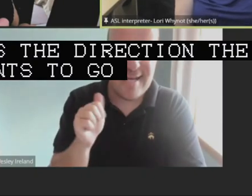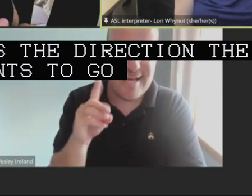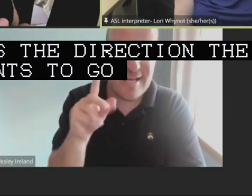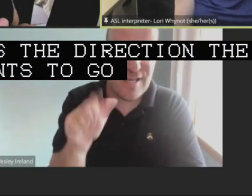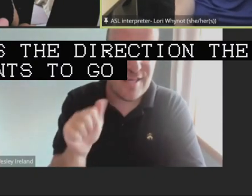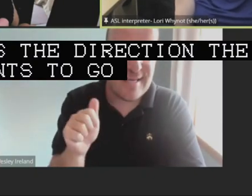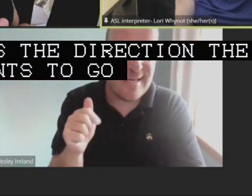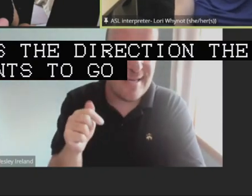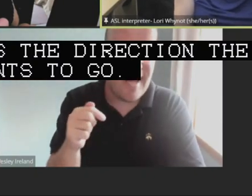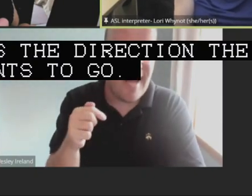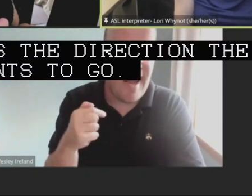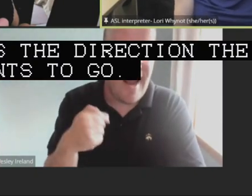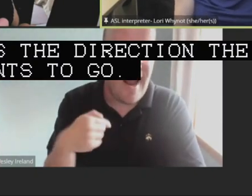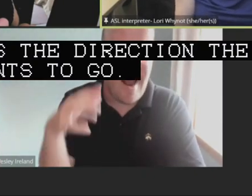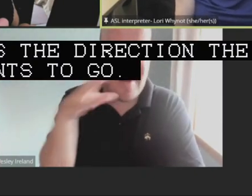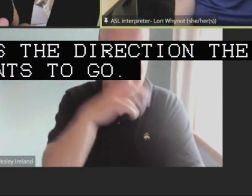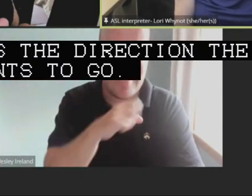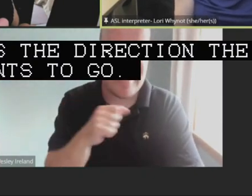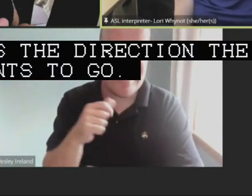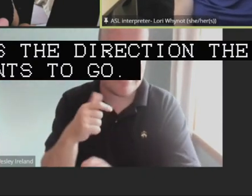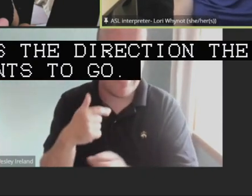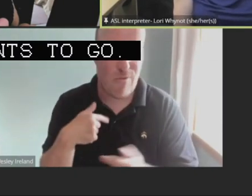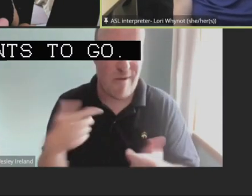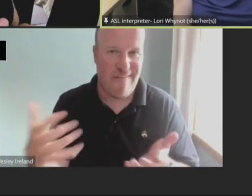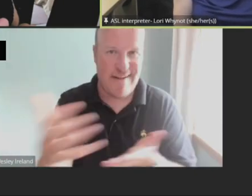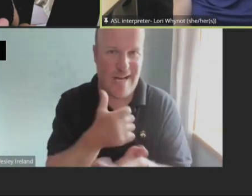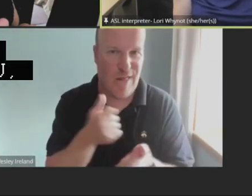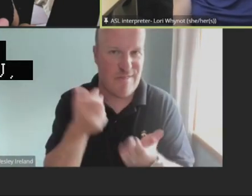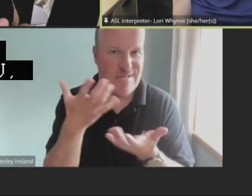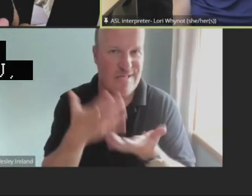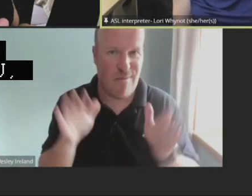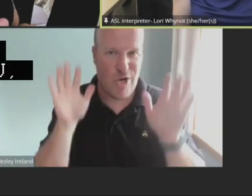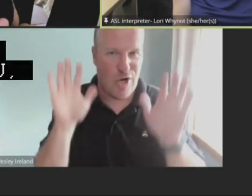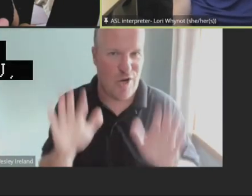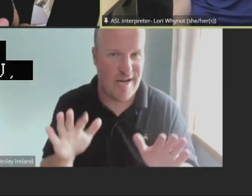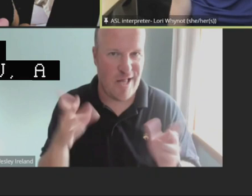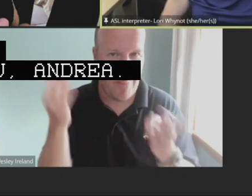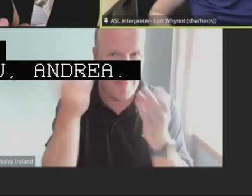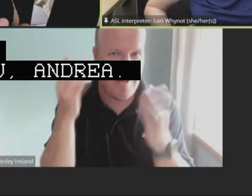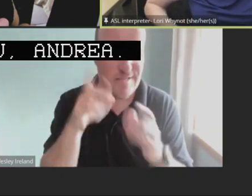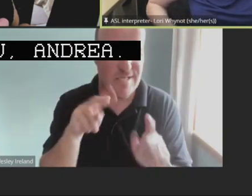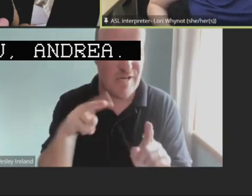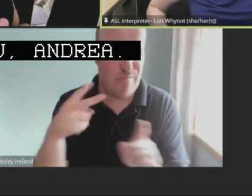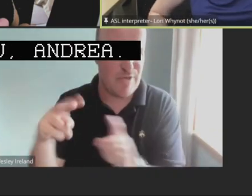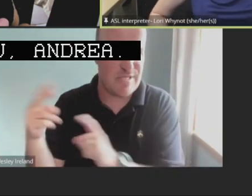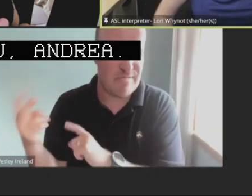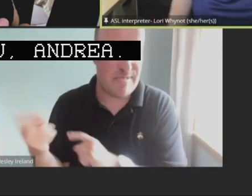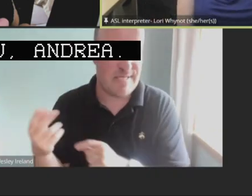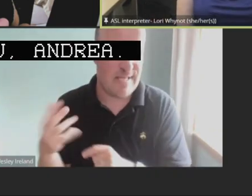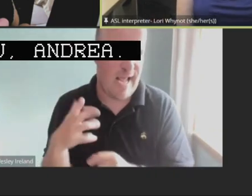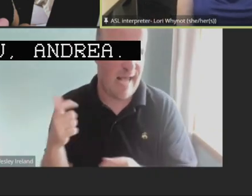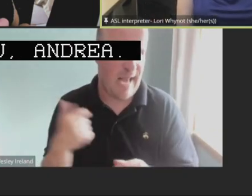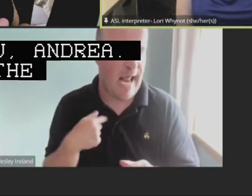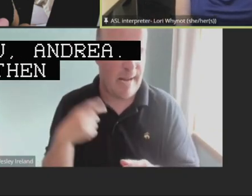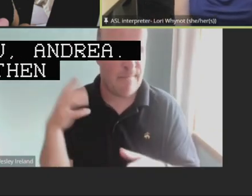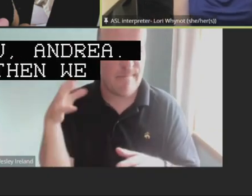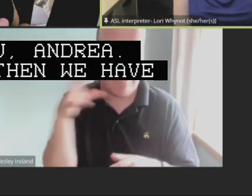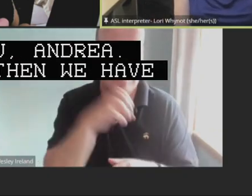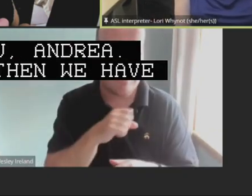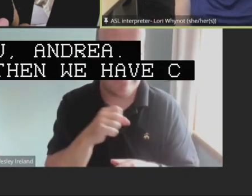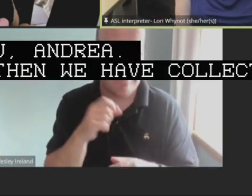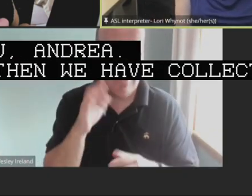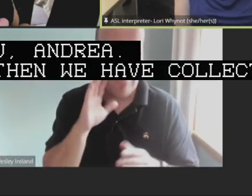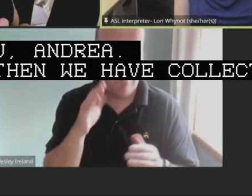Okay. Thank you, Andrea. I guess then we've collected some really good thoughts and